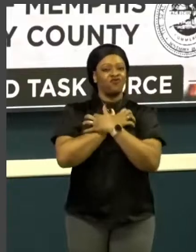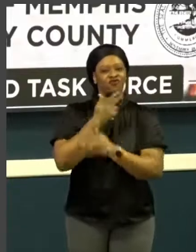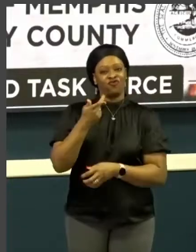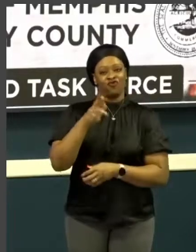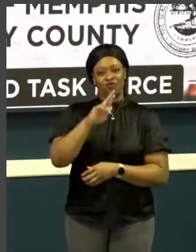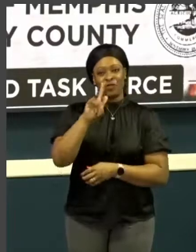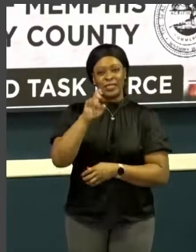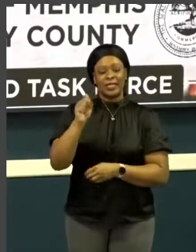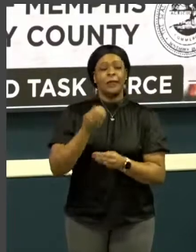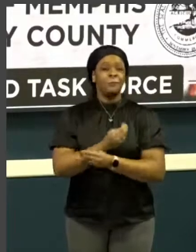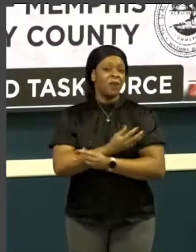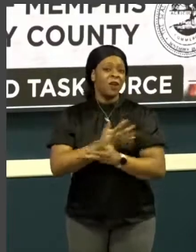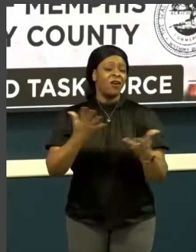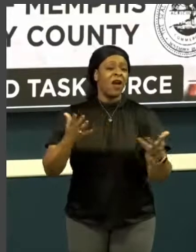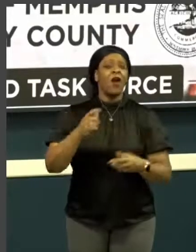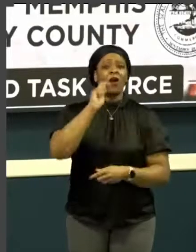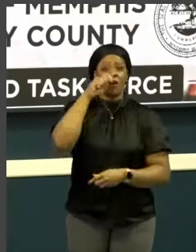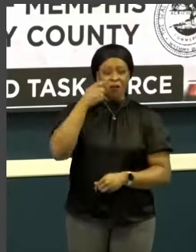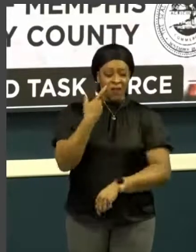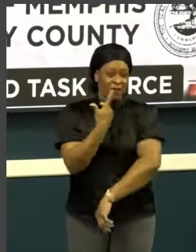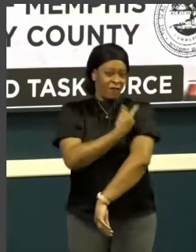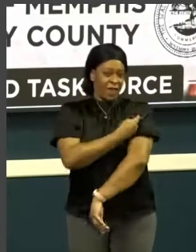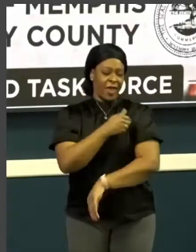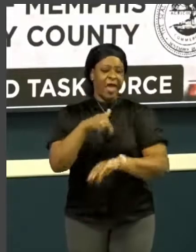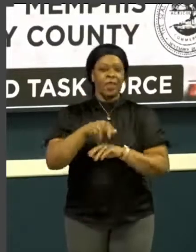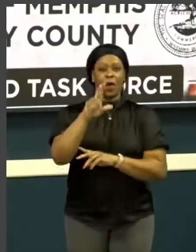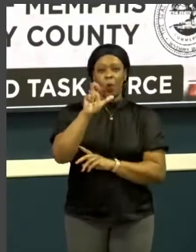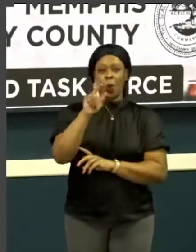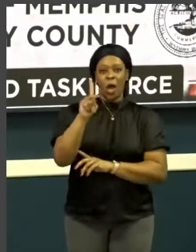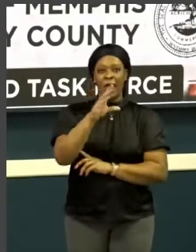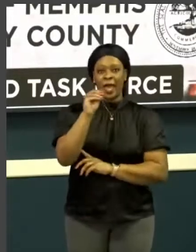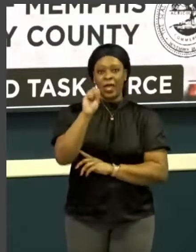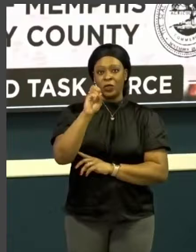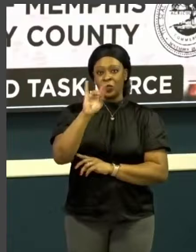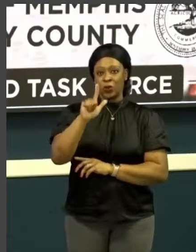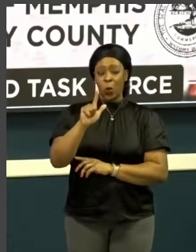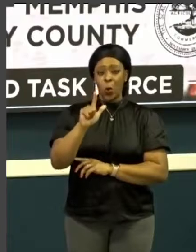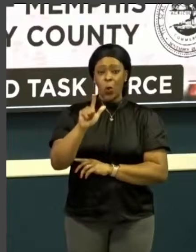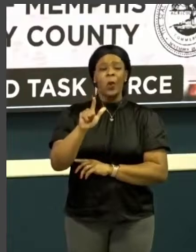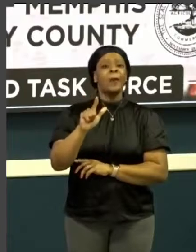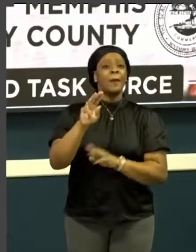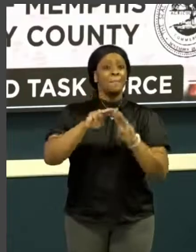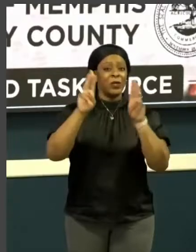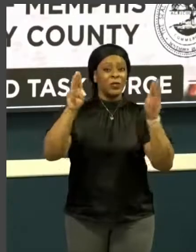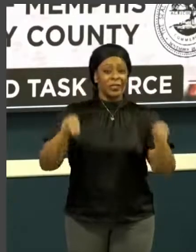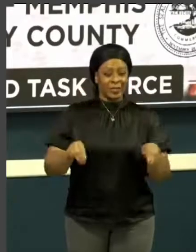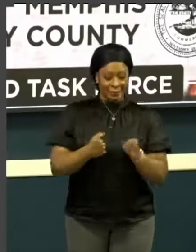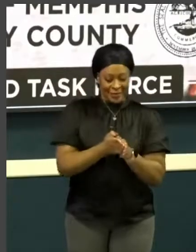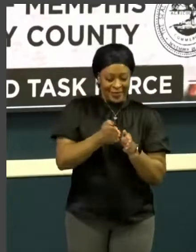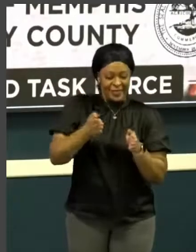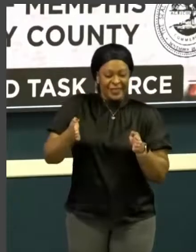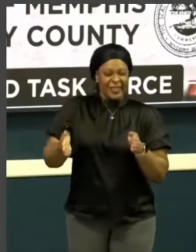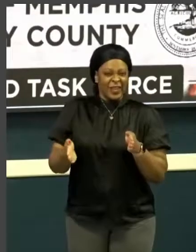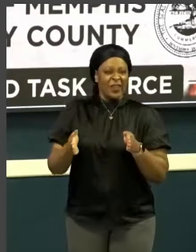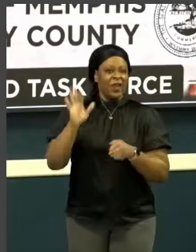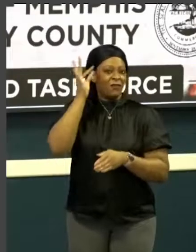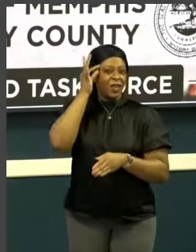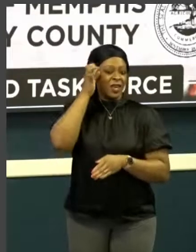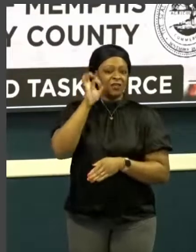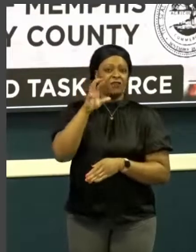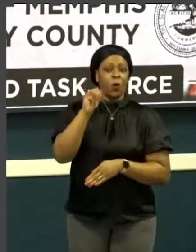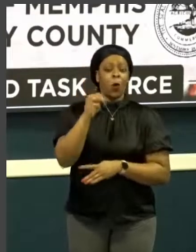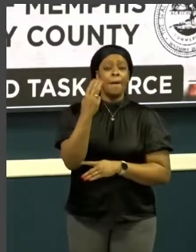provide COVID-19 vaccines at the Rock and Soul Museum adjacent to the FedEx Forum on Monday, February